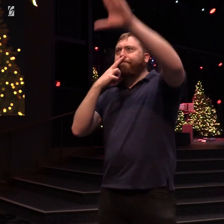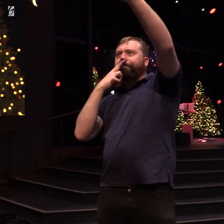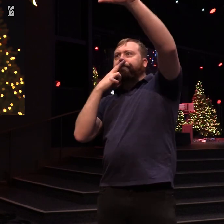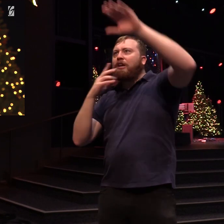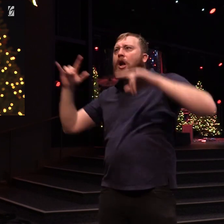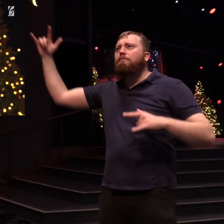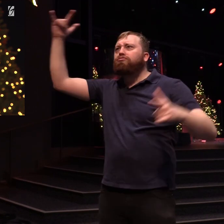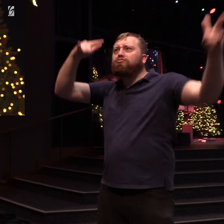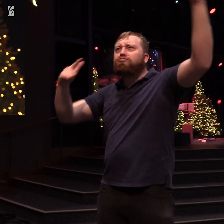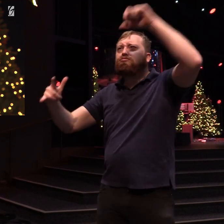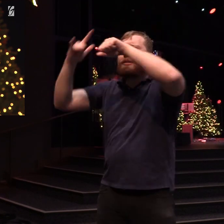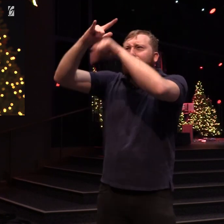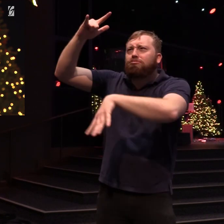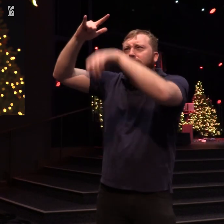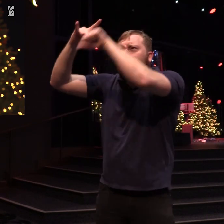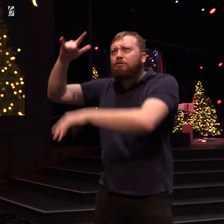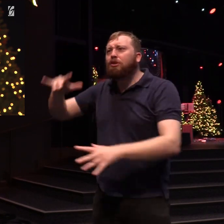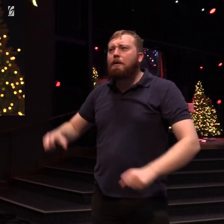of fire.